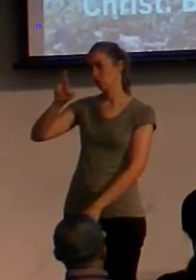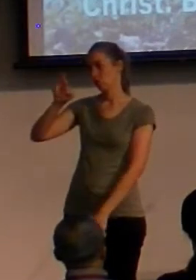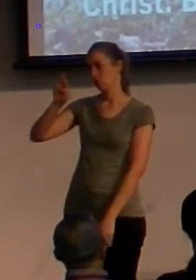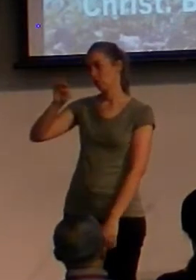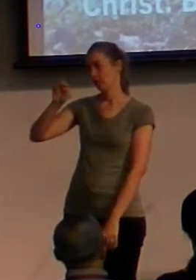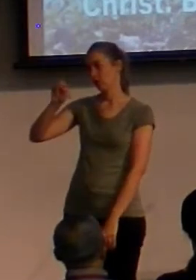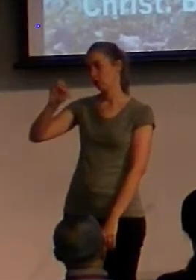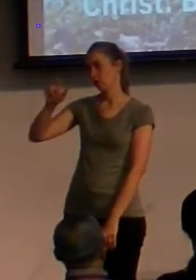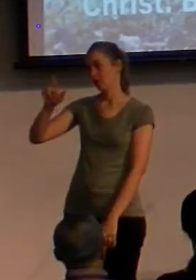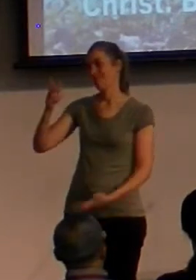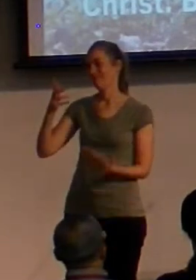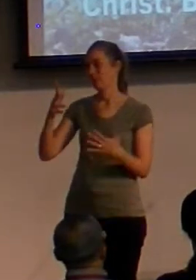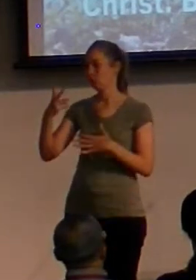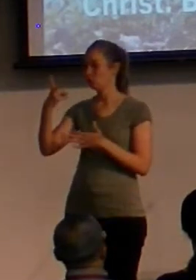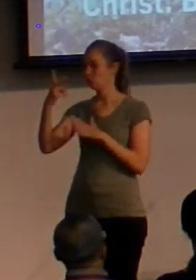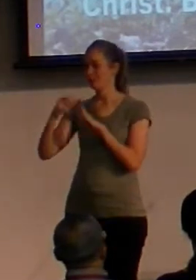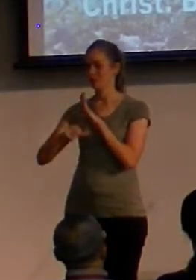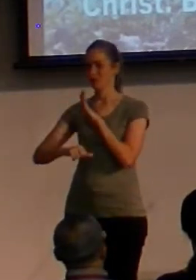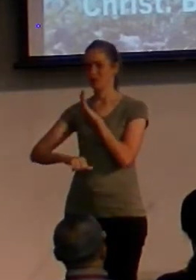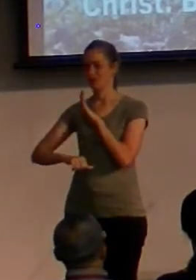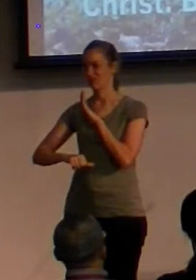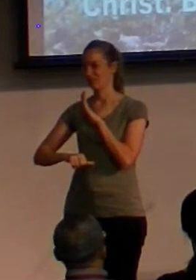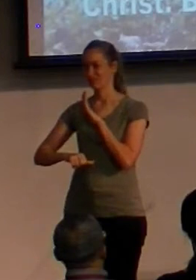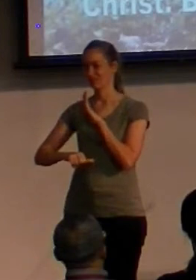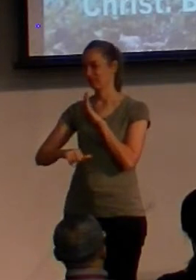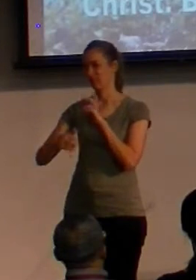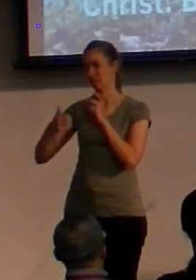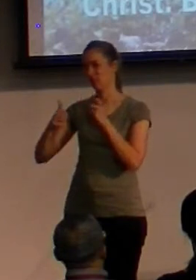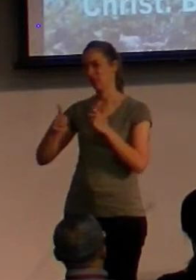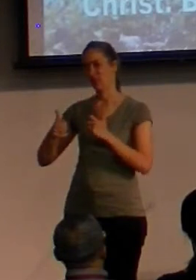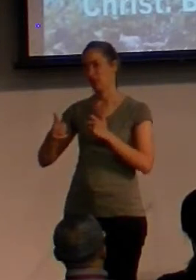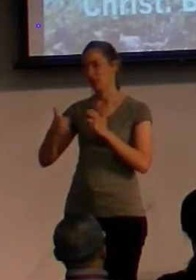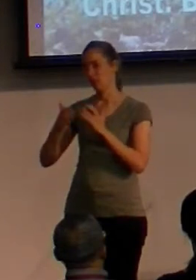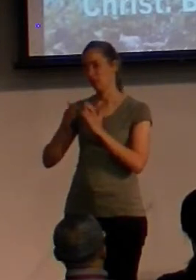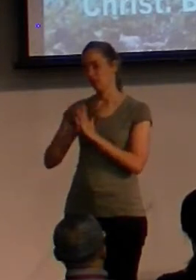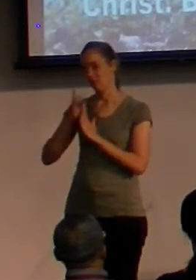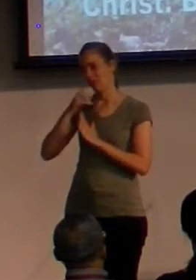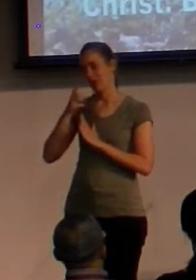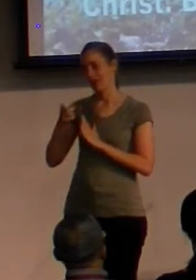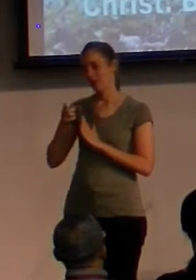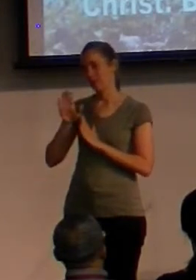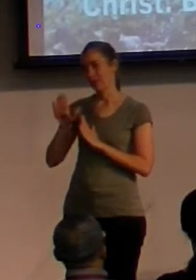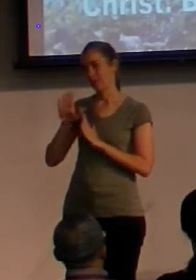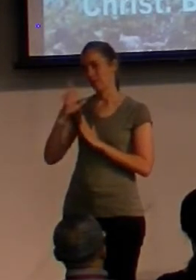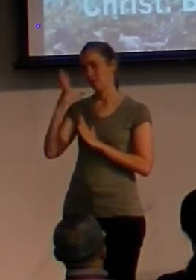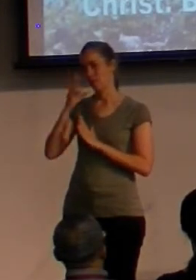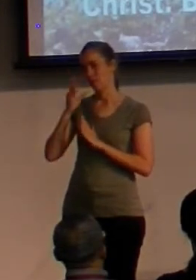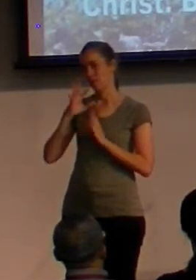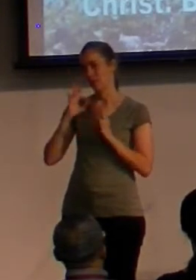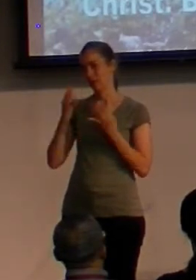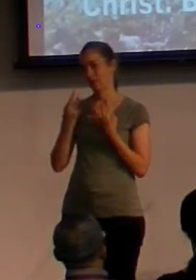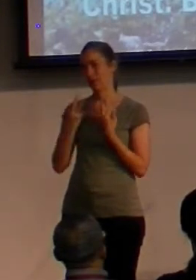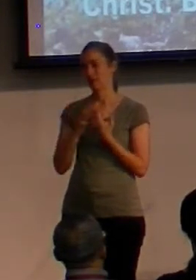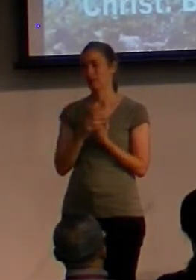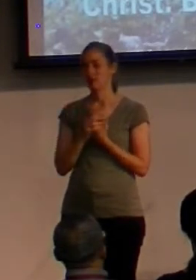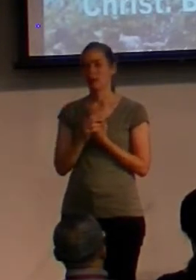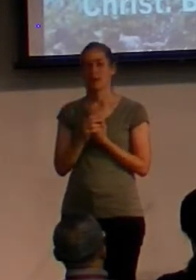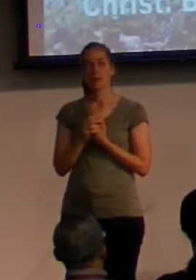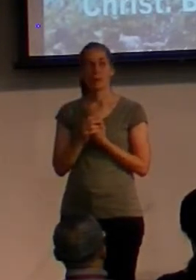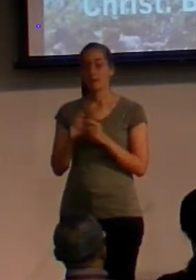surgeries and just not doing well at all. Please pray for Isaiah and his beautiful family.